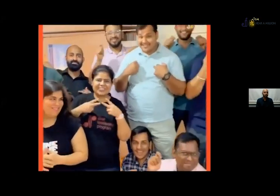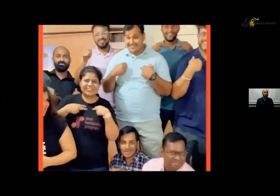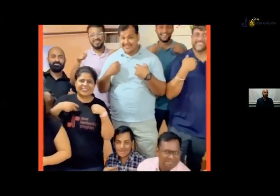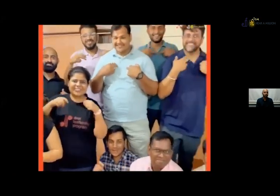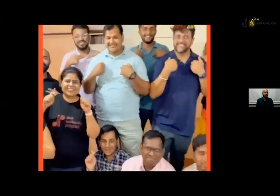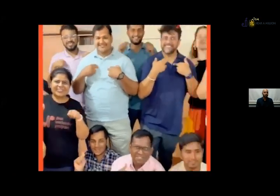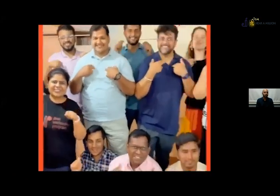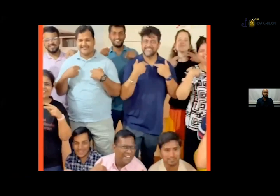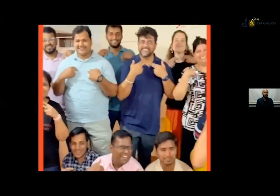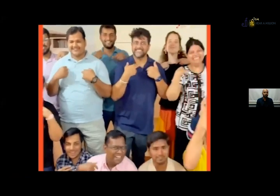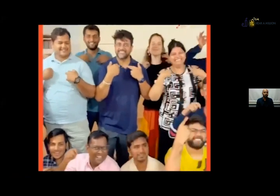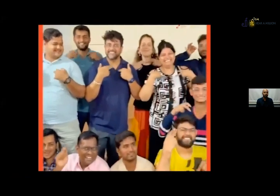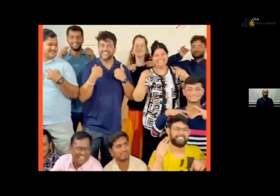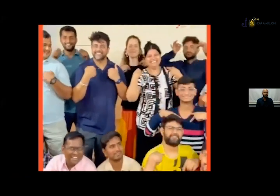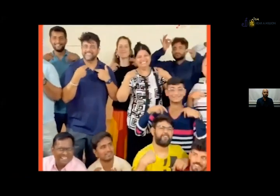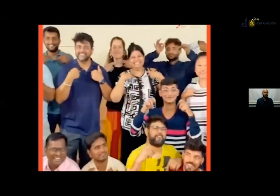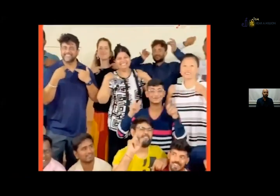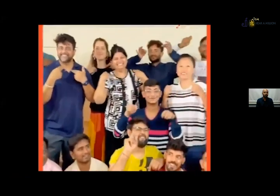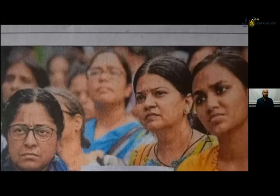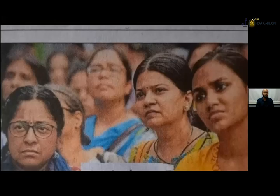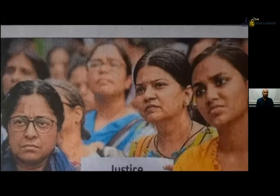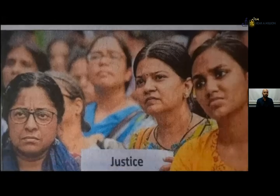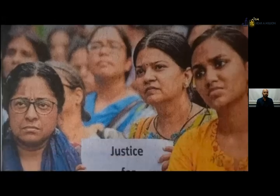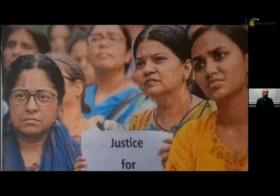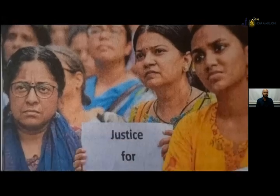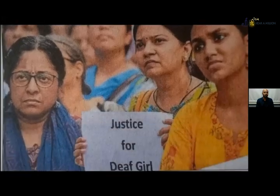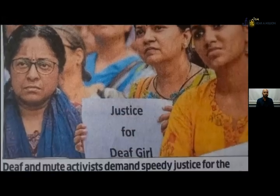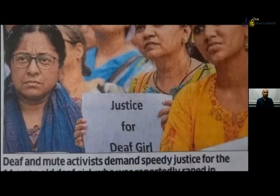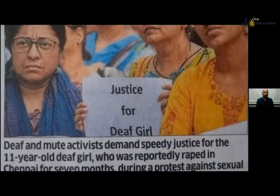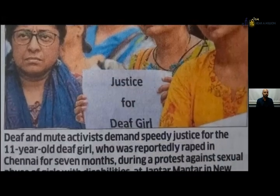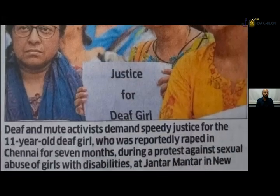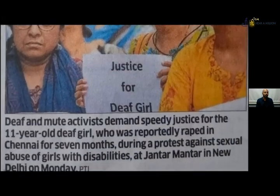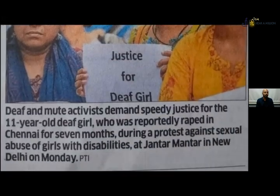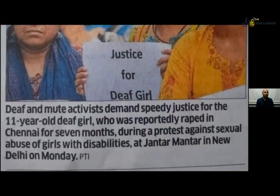So everybody is signing their prayer.